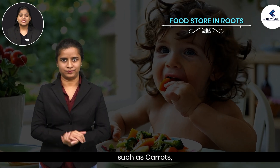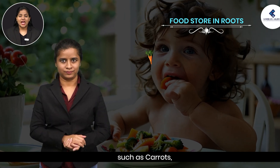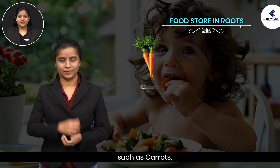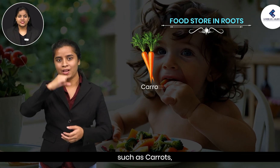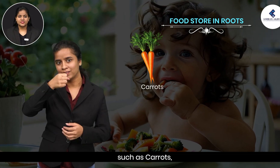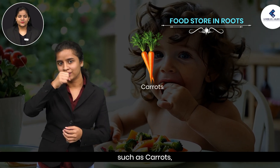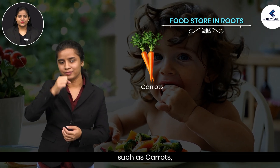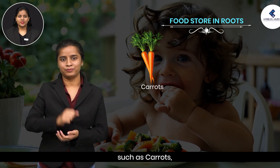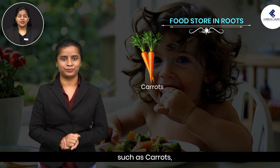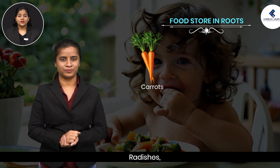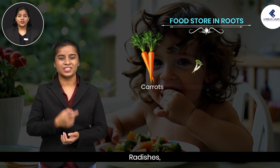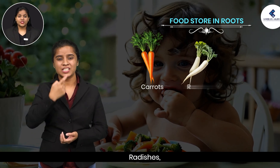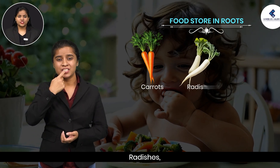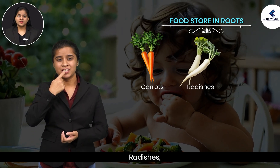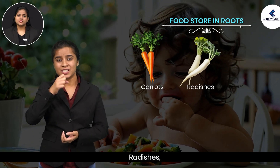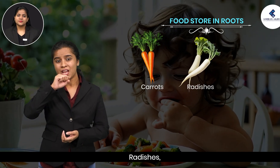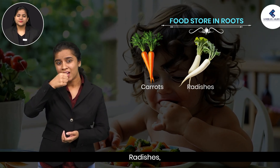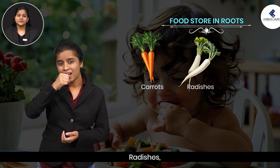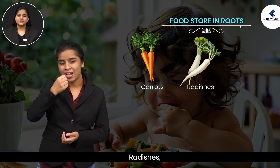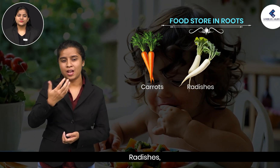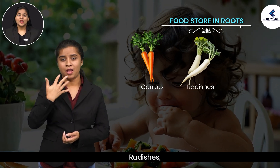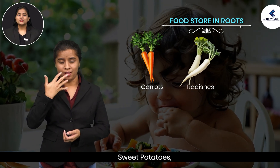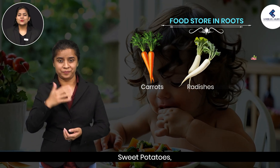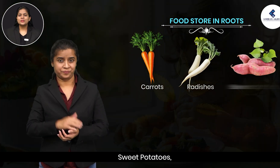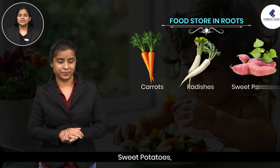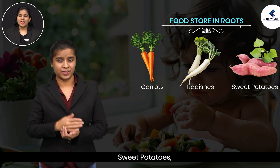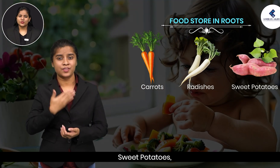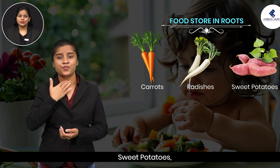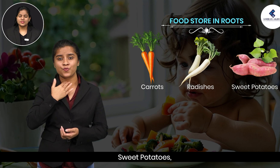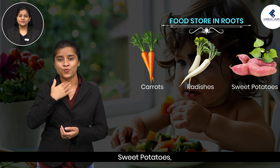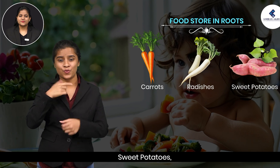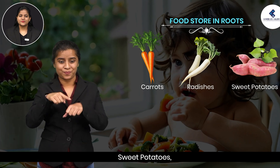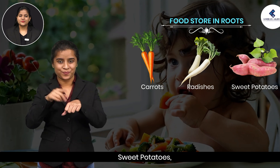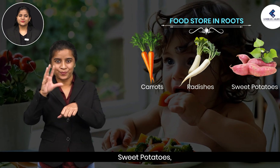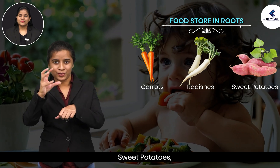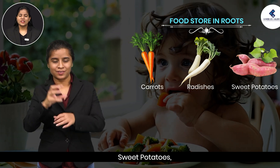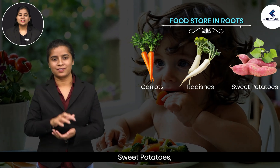as carrots, radishes, sweet potatoes,